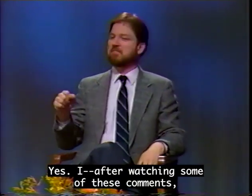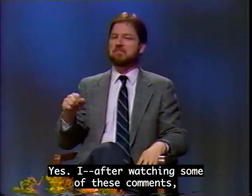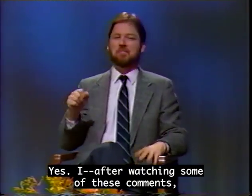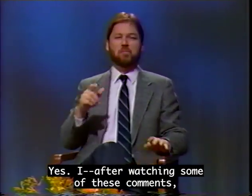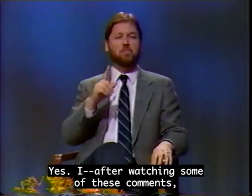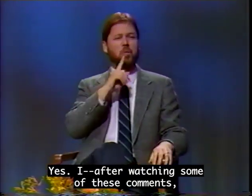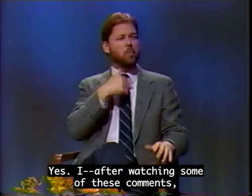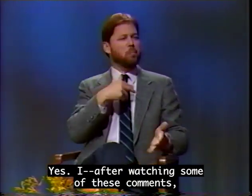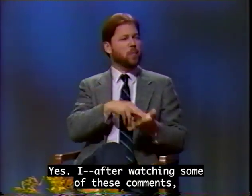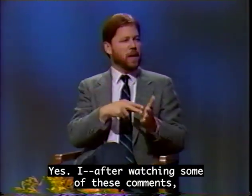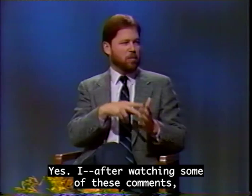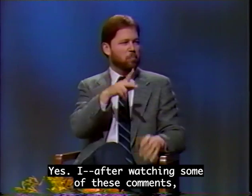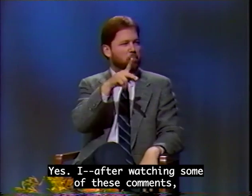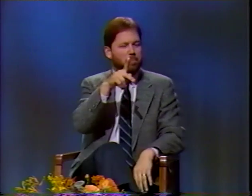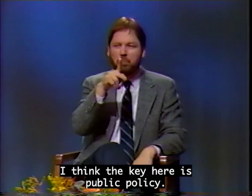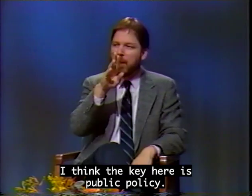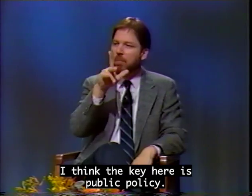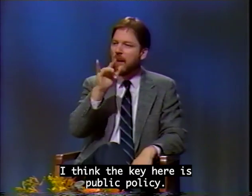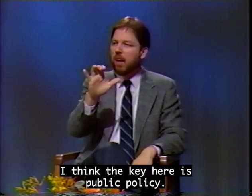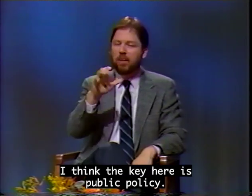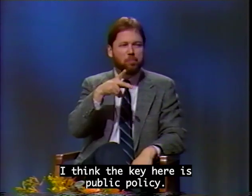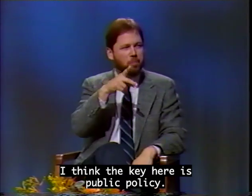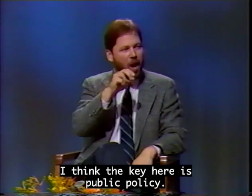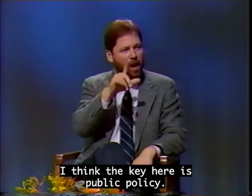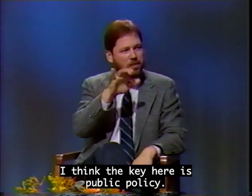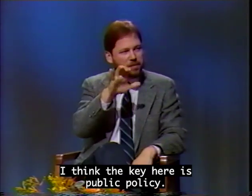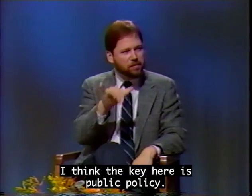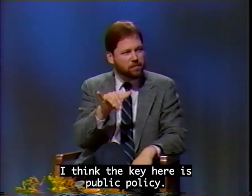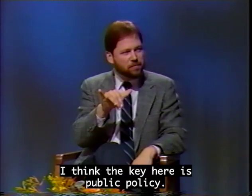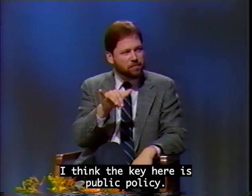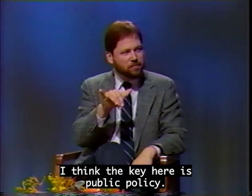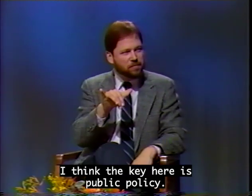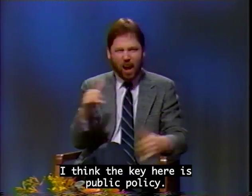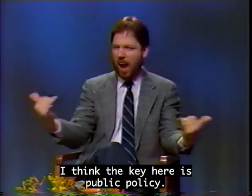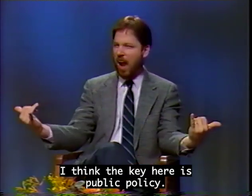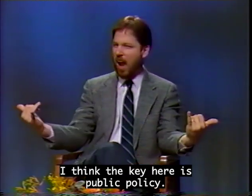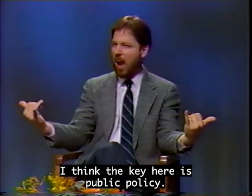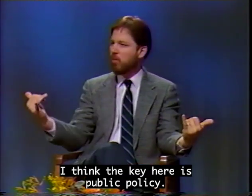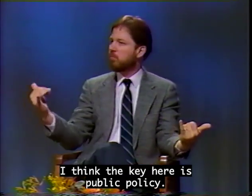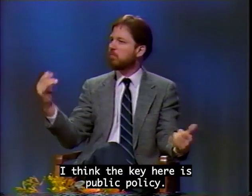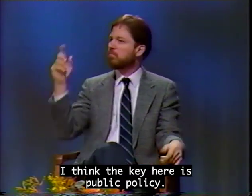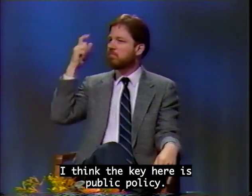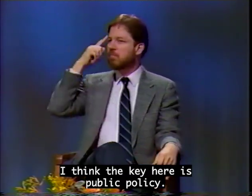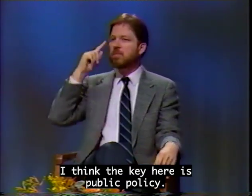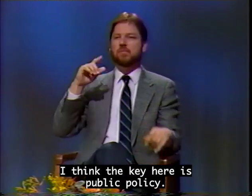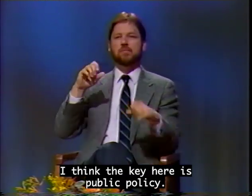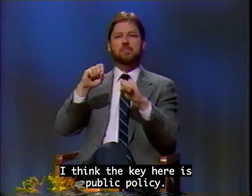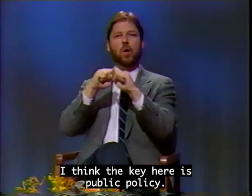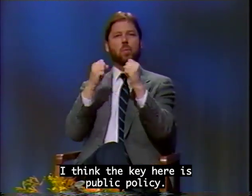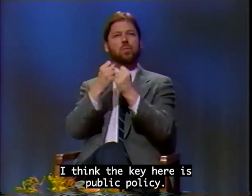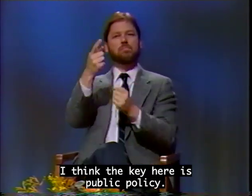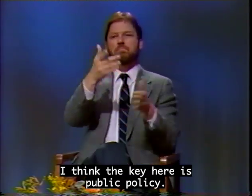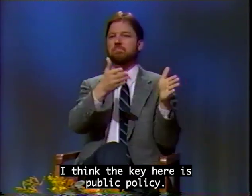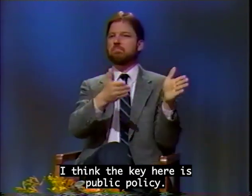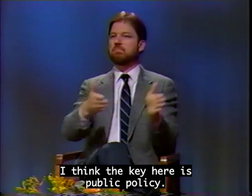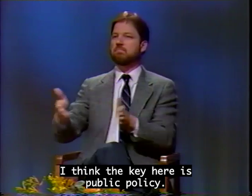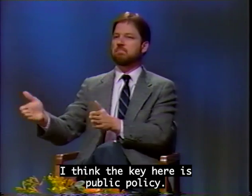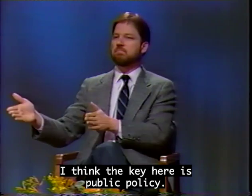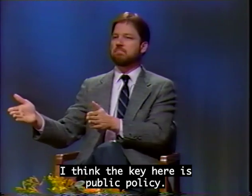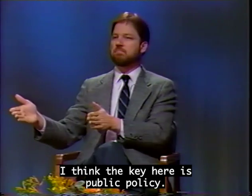after watching some of these comments, I think the key here is public policy.